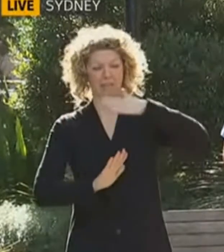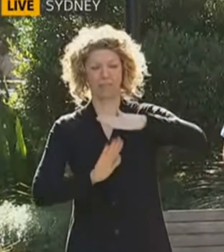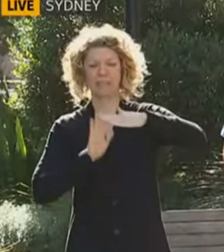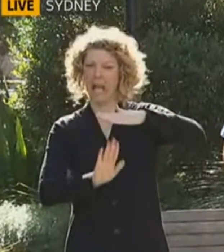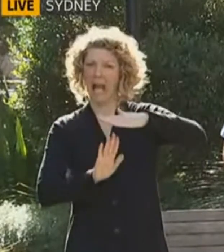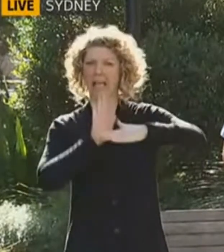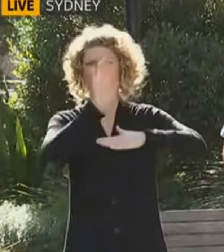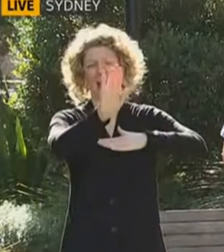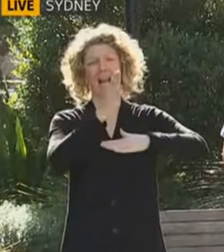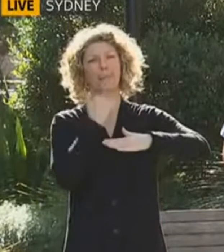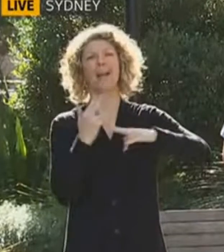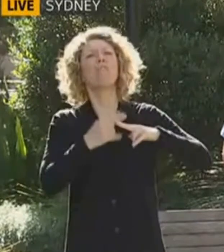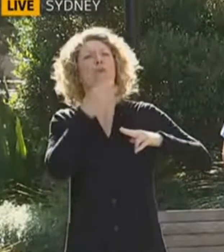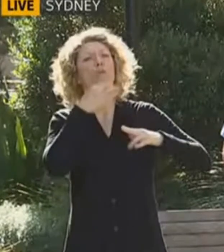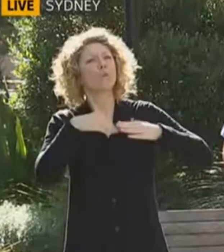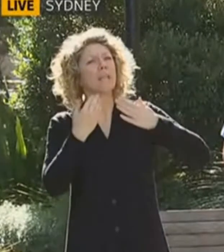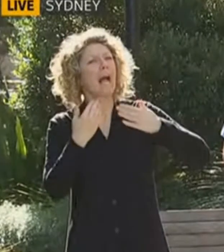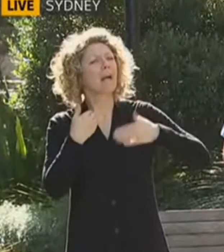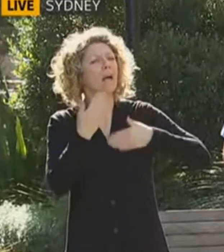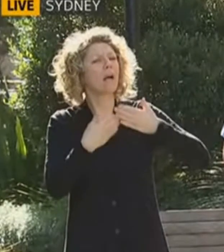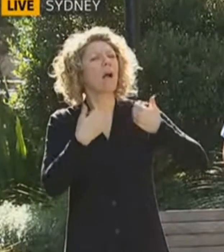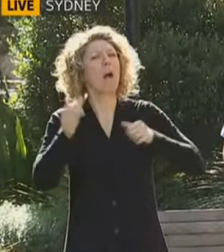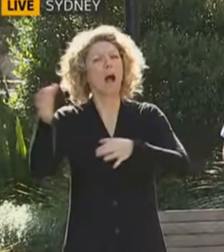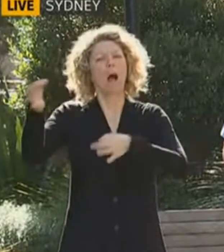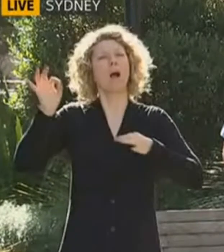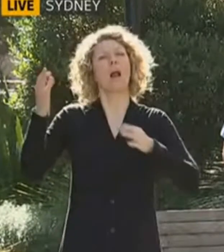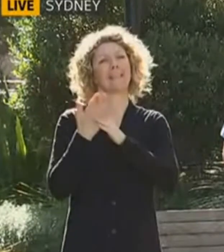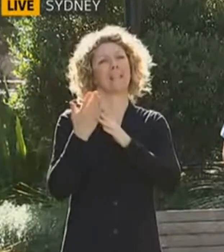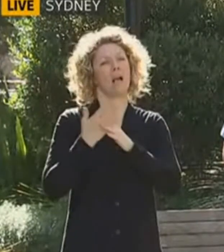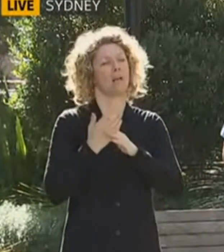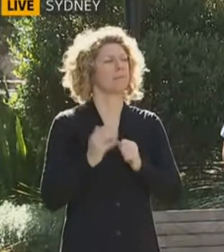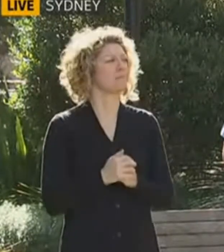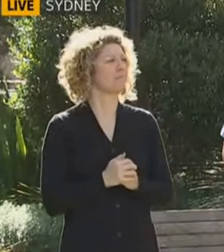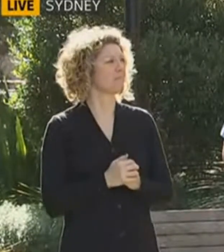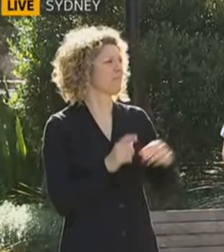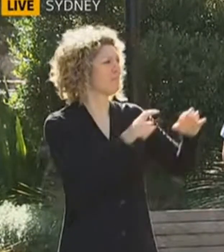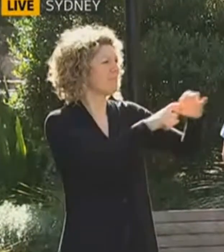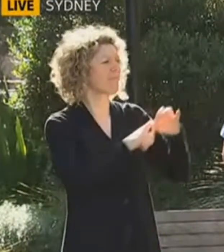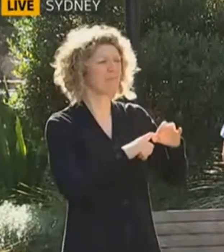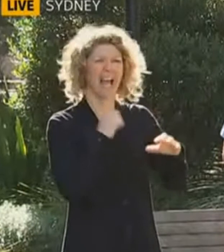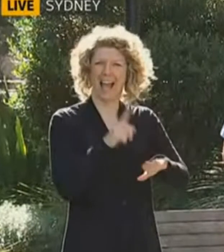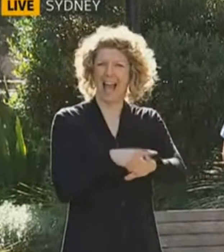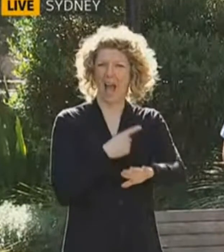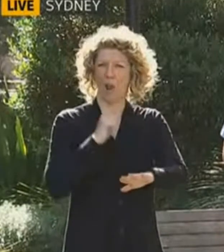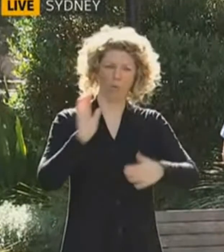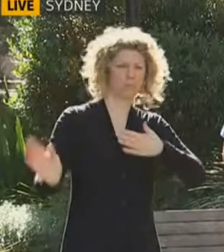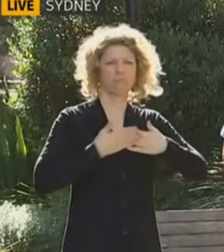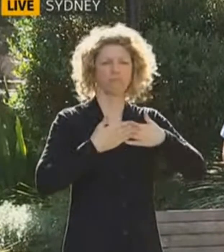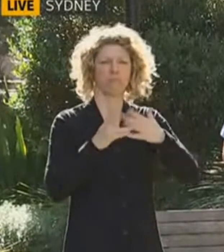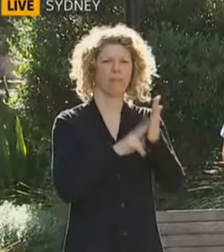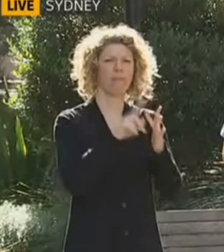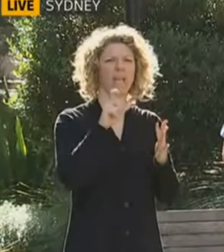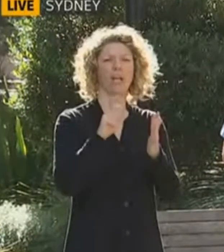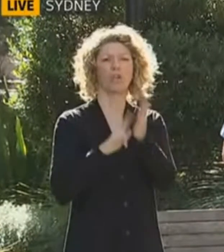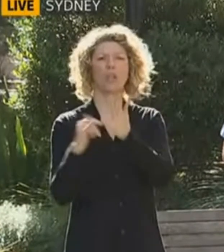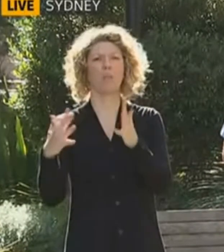communities. Premier, how long will the border closure be in place, at least at a minimum, and will police and ADF members be at